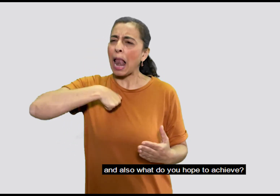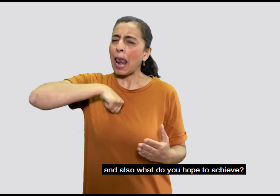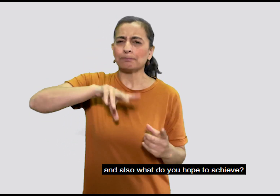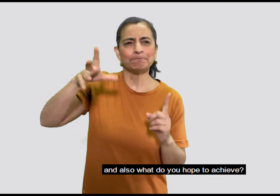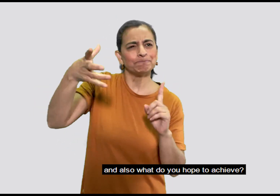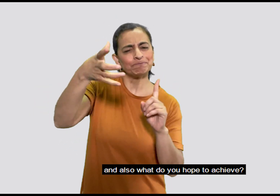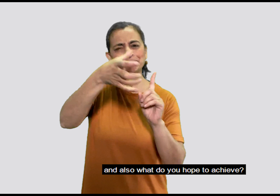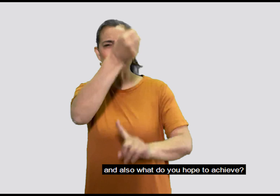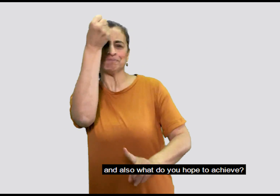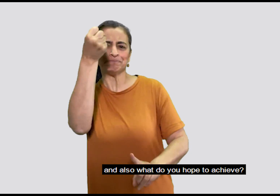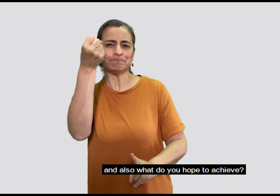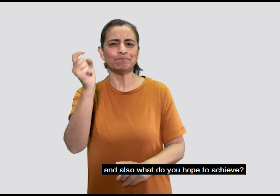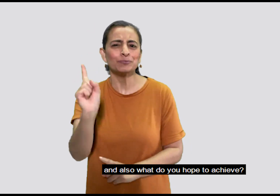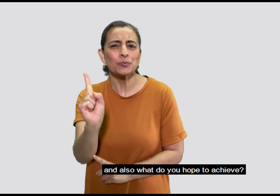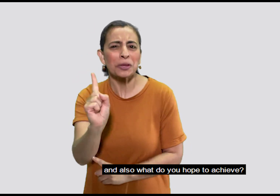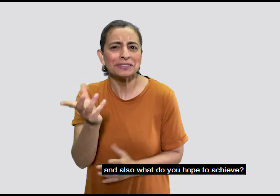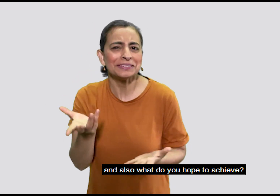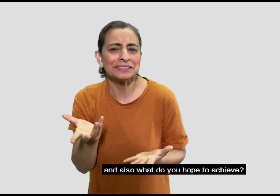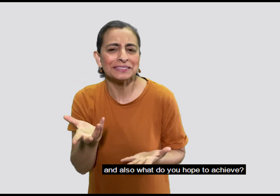achieve?